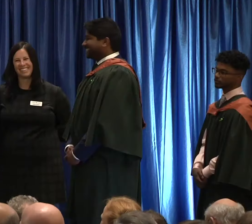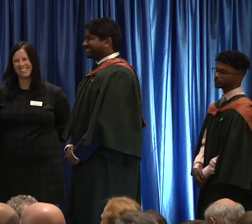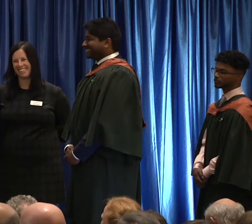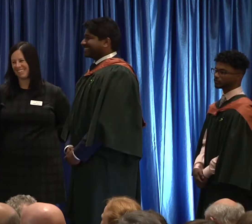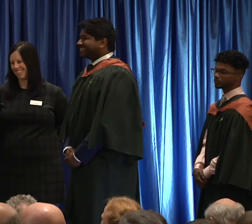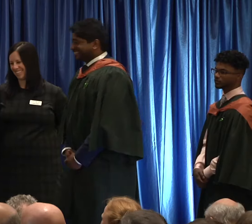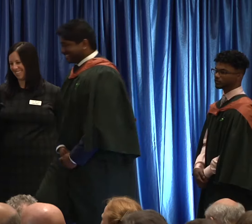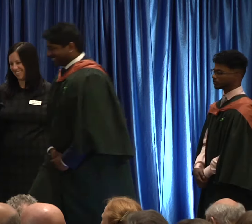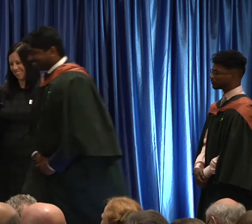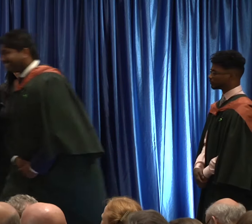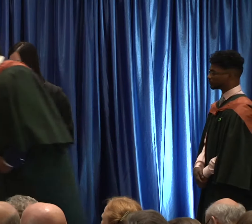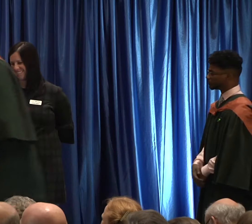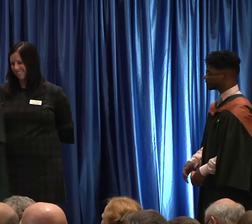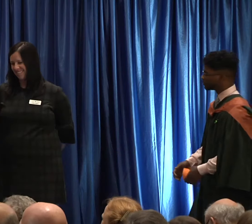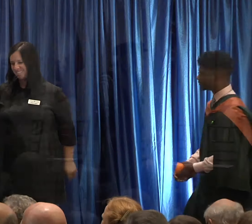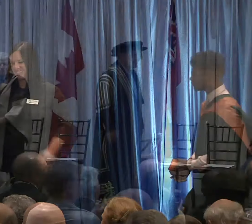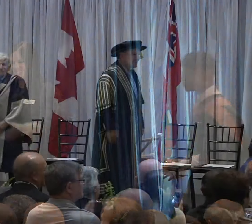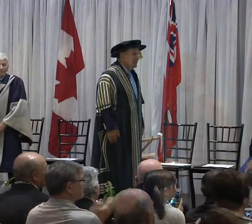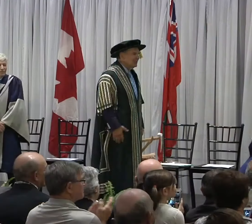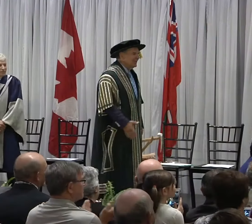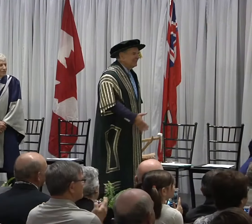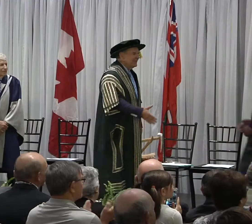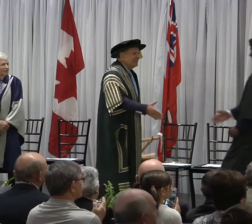Vipin Chandra Nara.